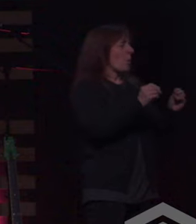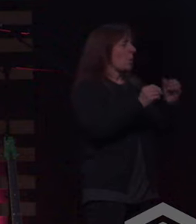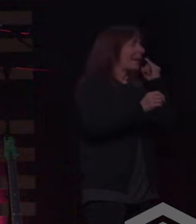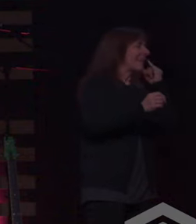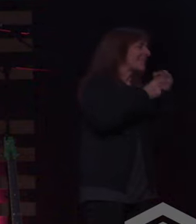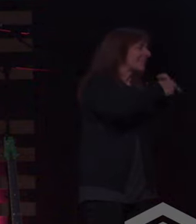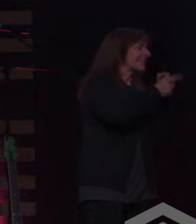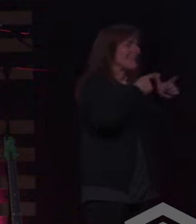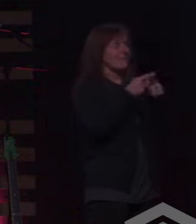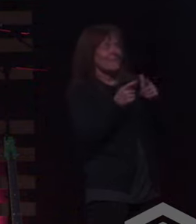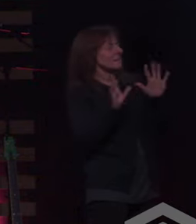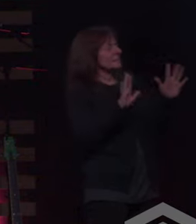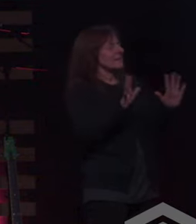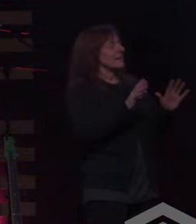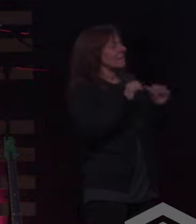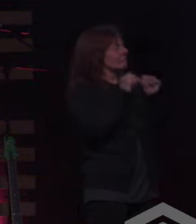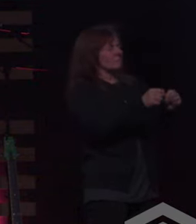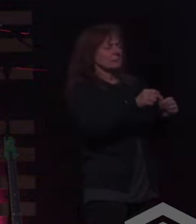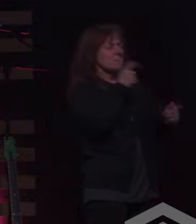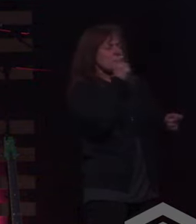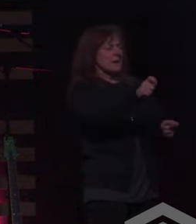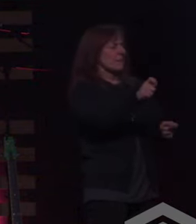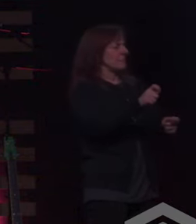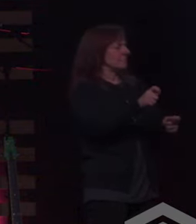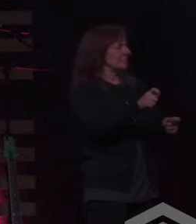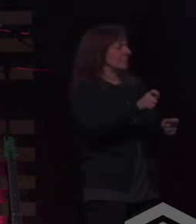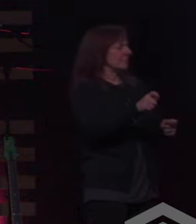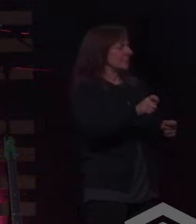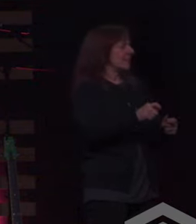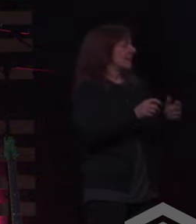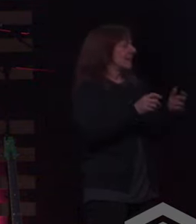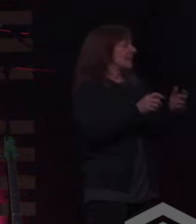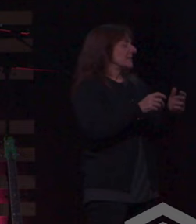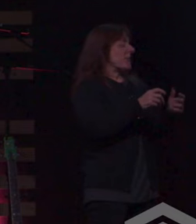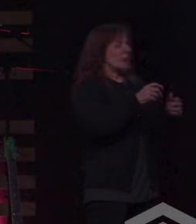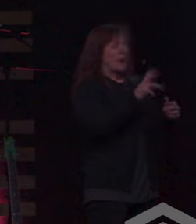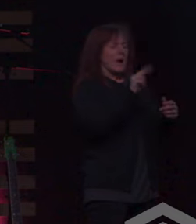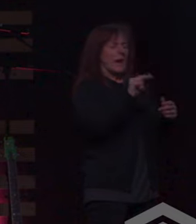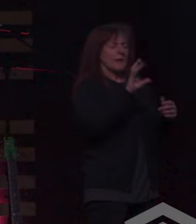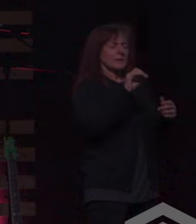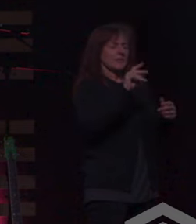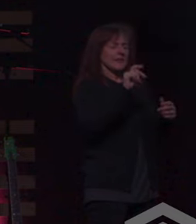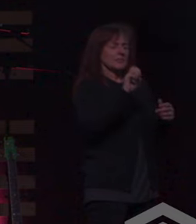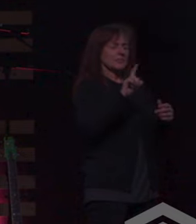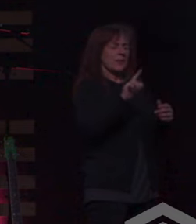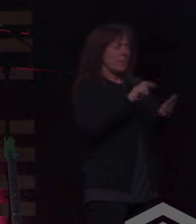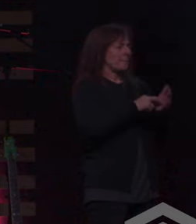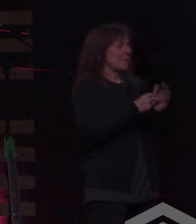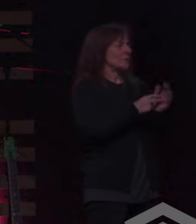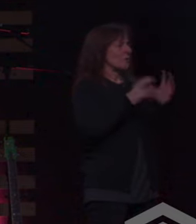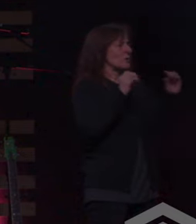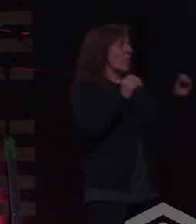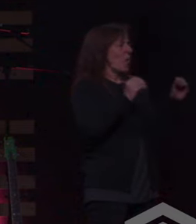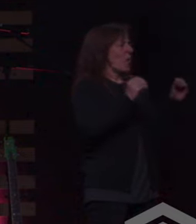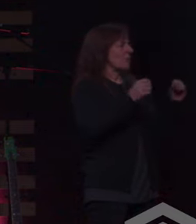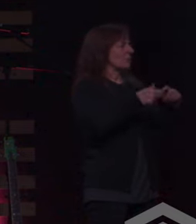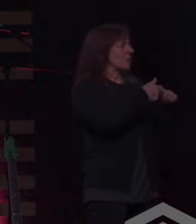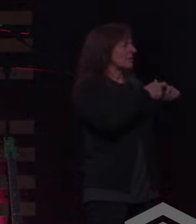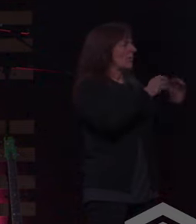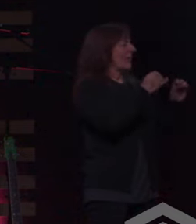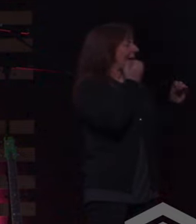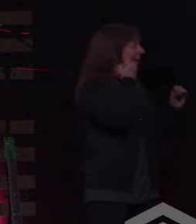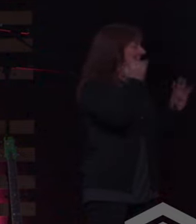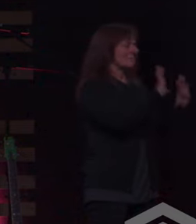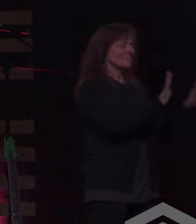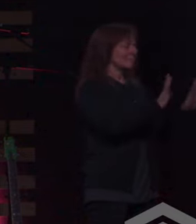man is supposed to agape the wife as he has himself, unconditionally love the husband. What we